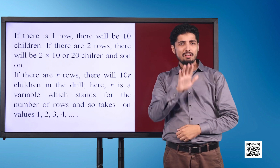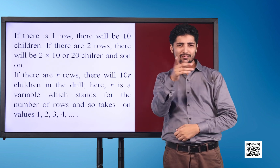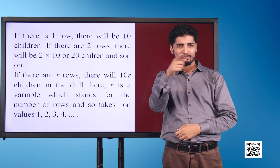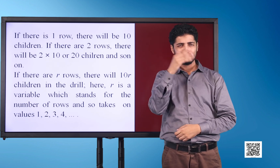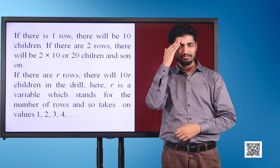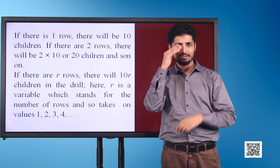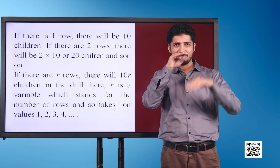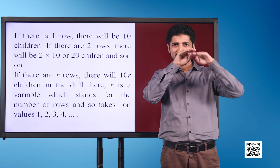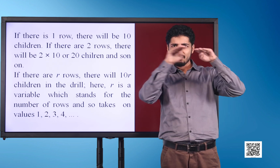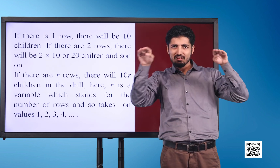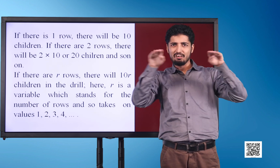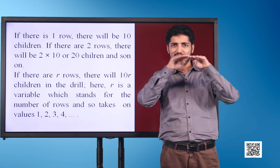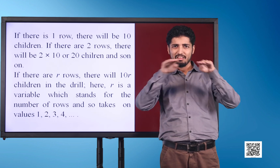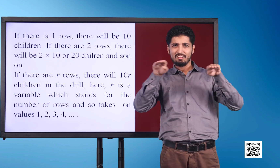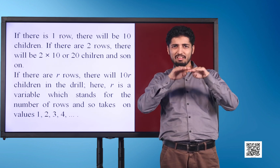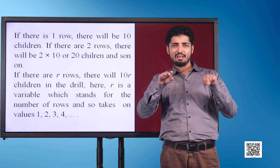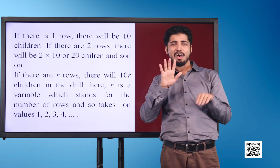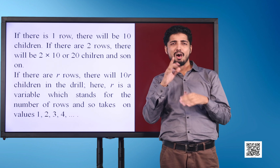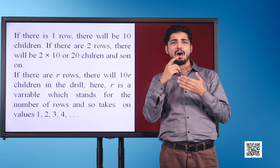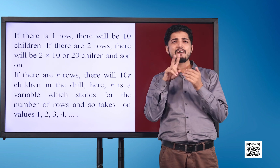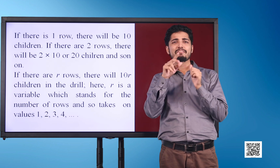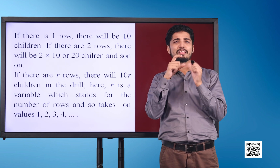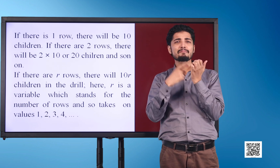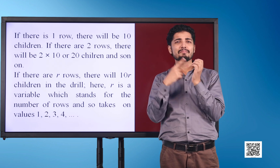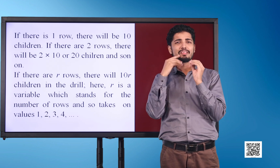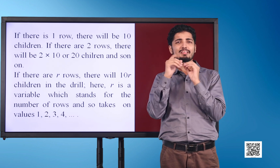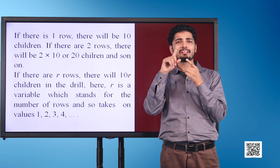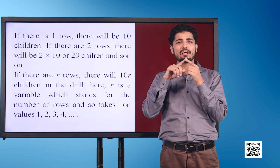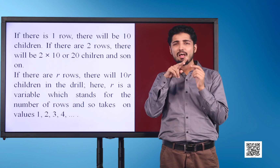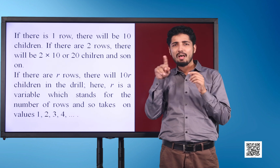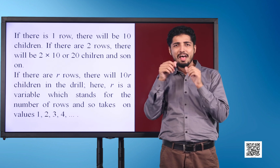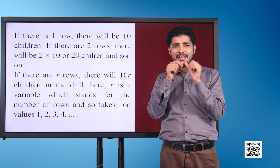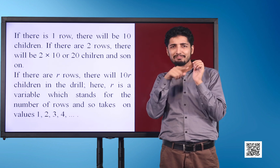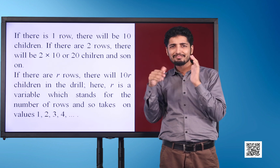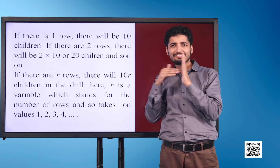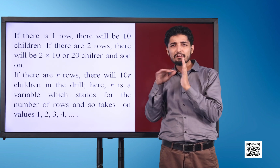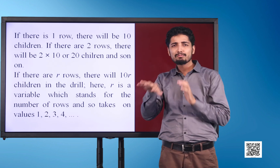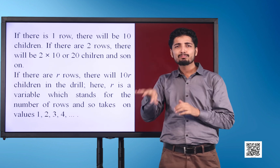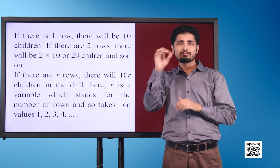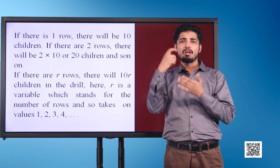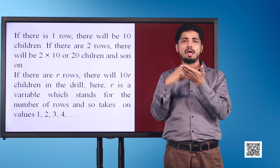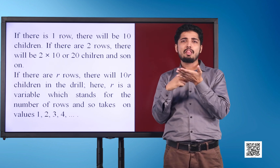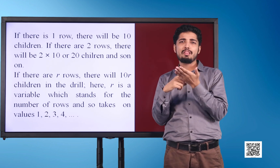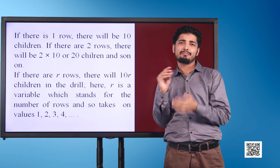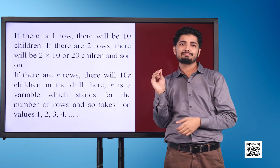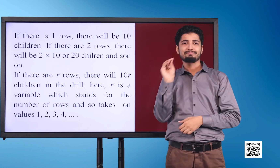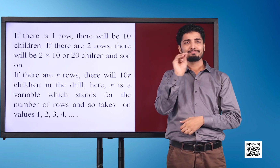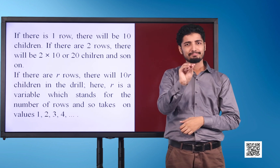If there are R rows, there will be 10 R children in the drill.